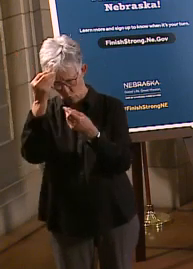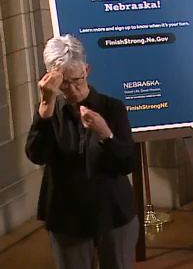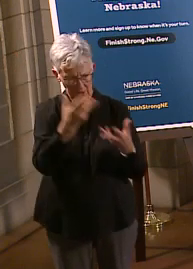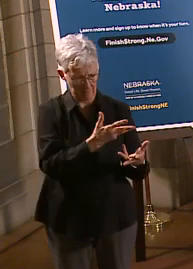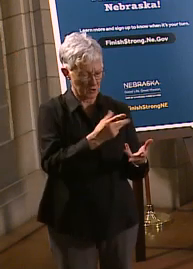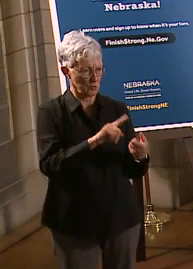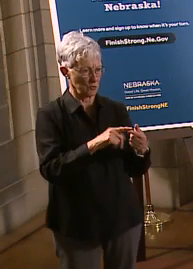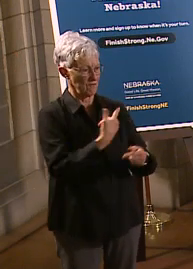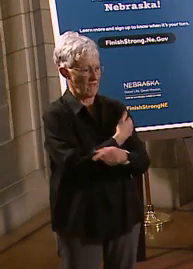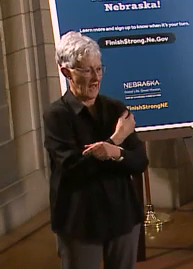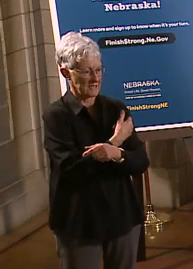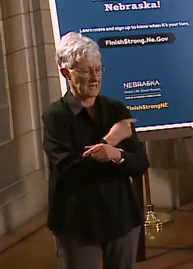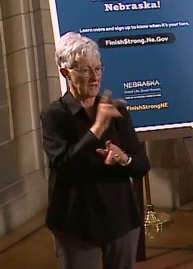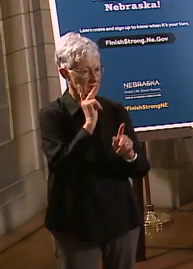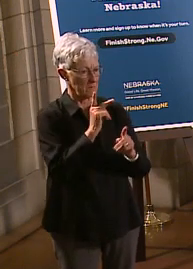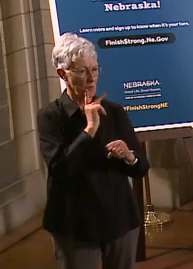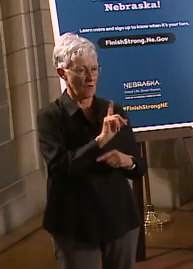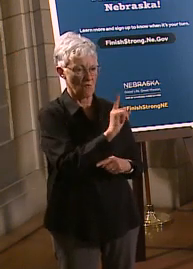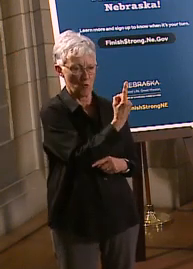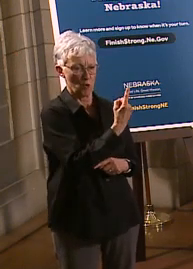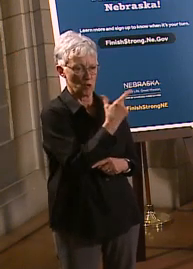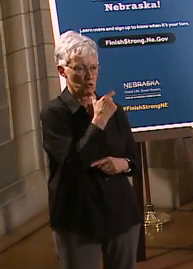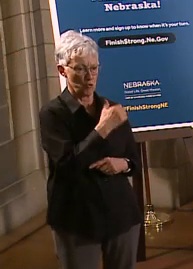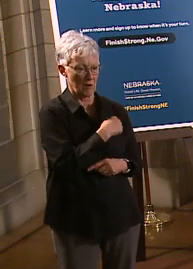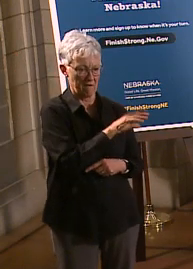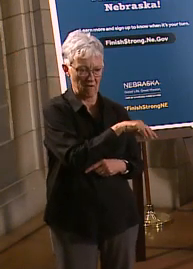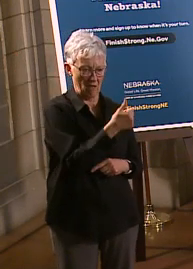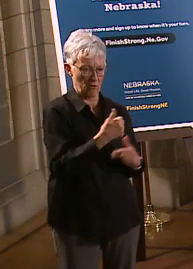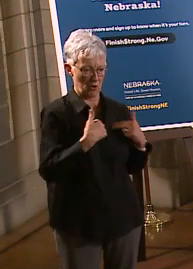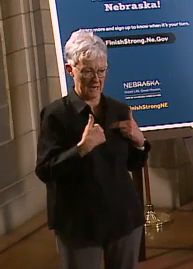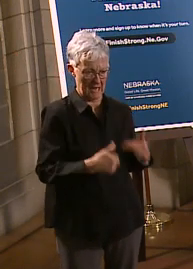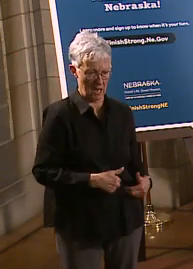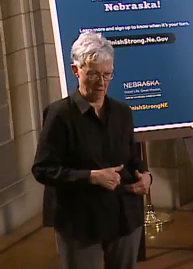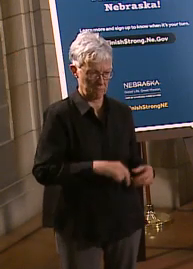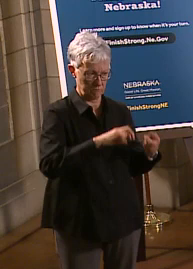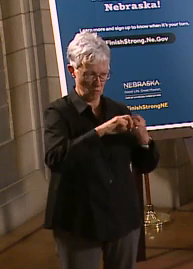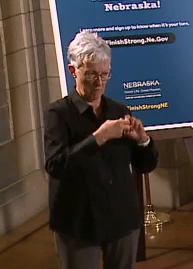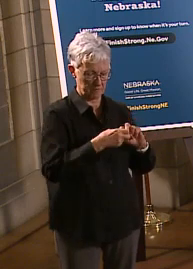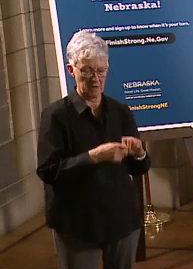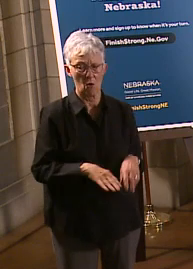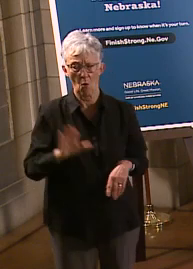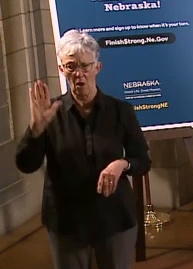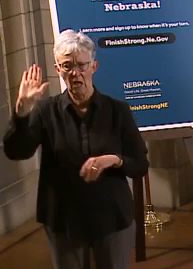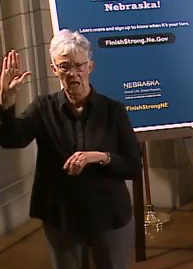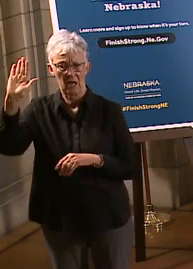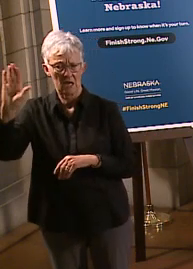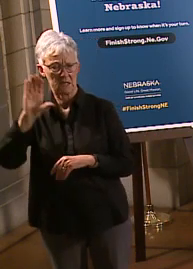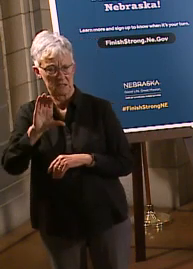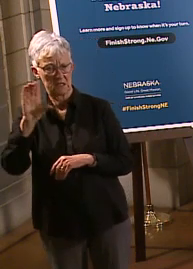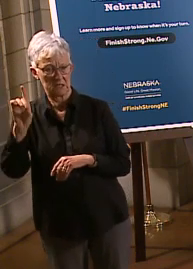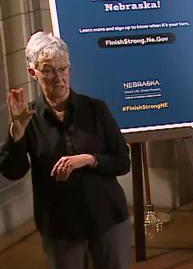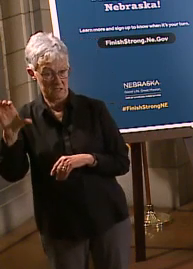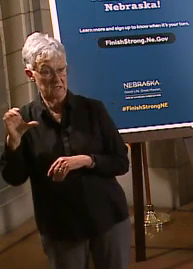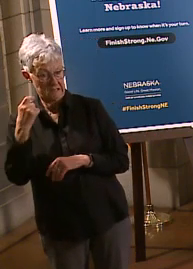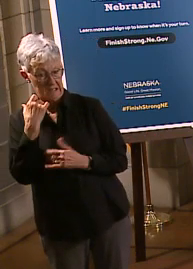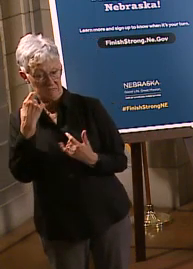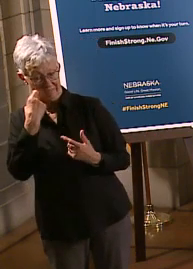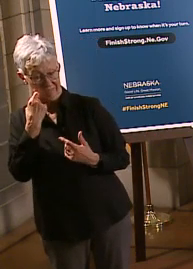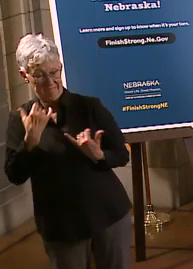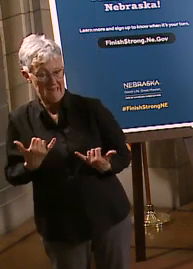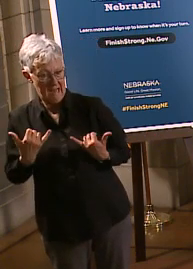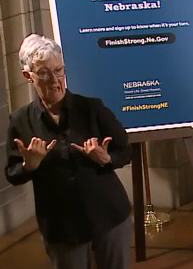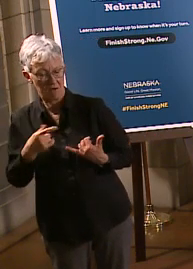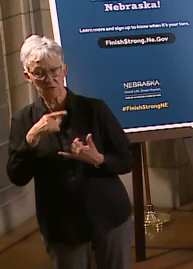with regard to the CDC guidance on the masking and not, you can gather with people indoors